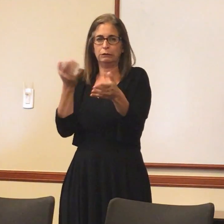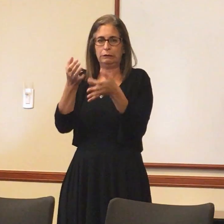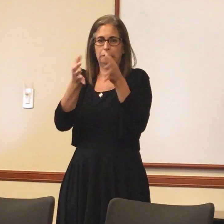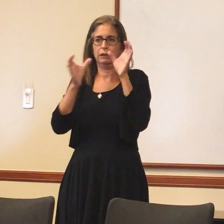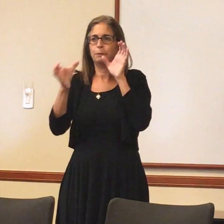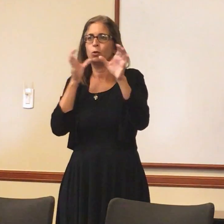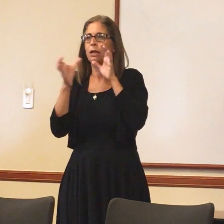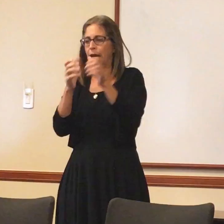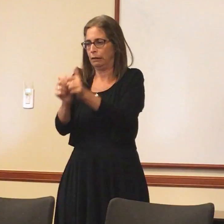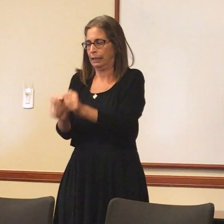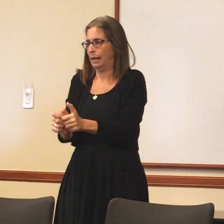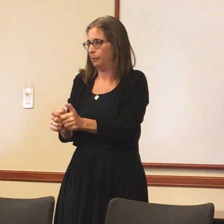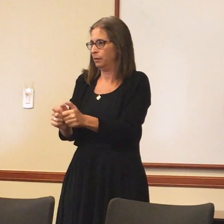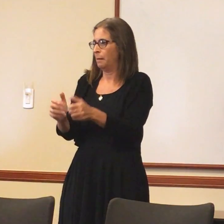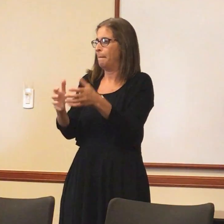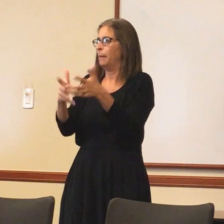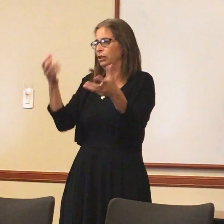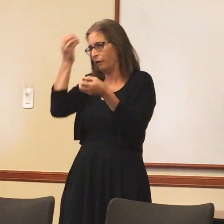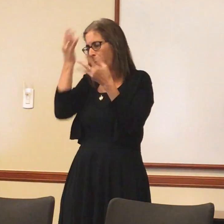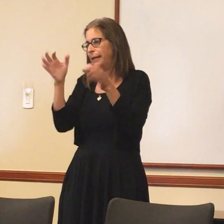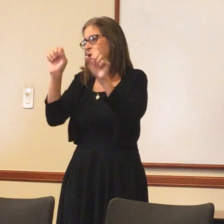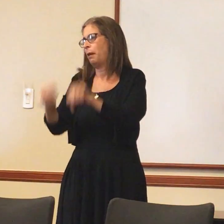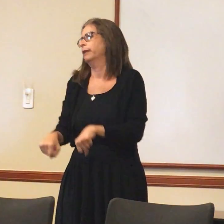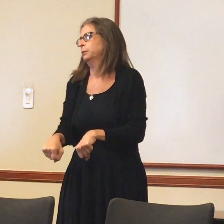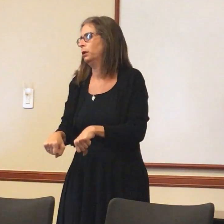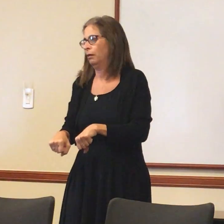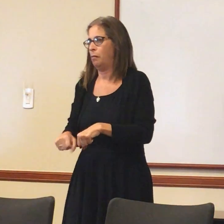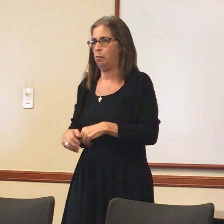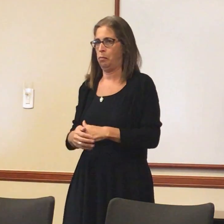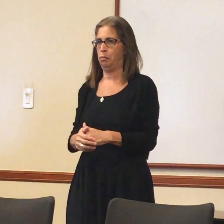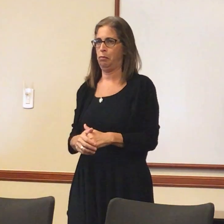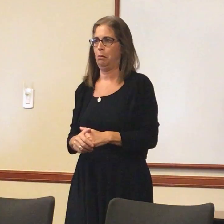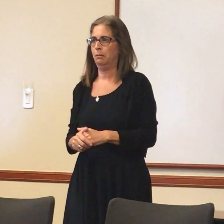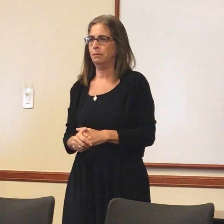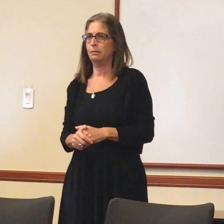that to the 911 operator.